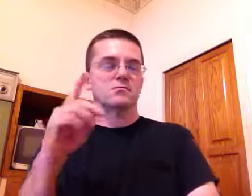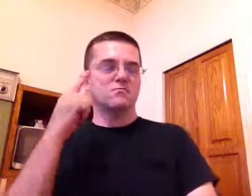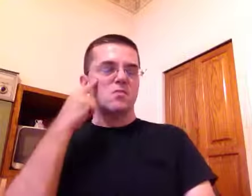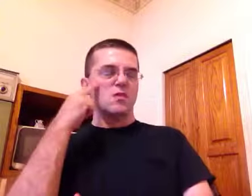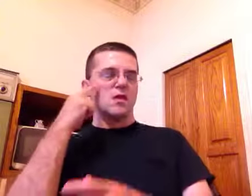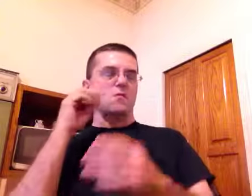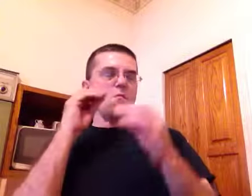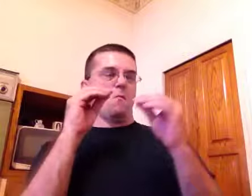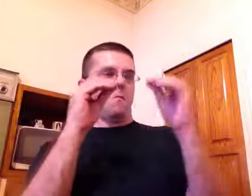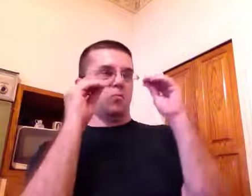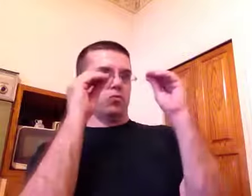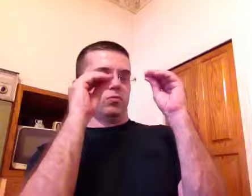been taught in high school, but you weren't.